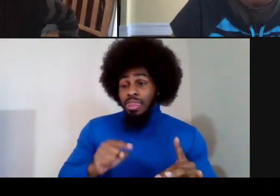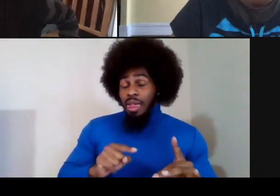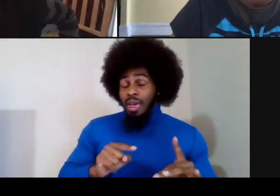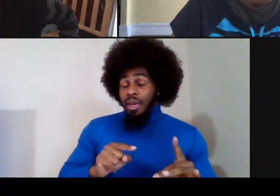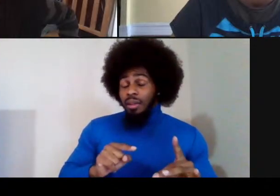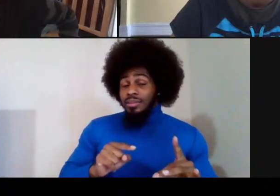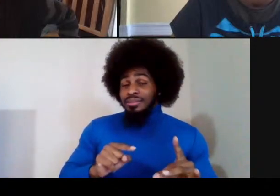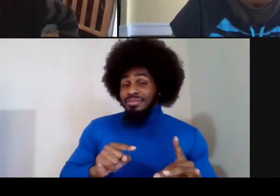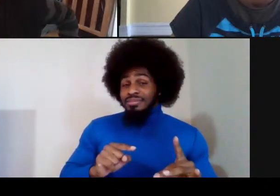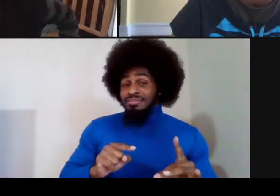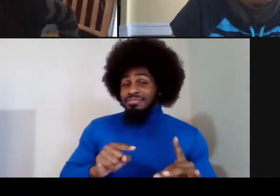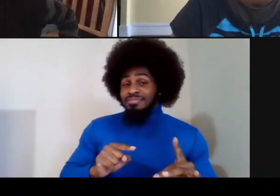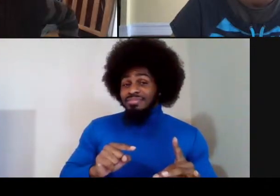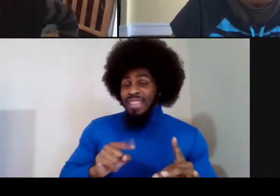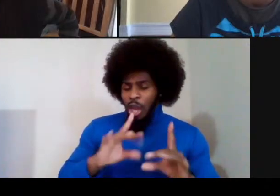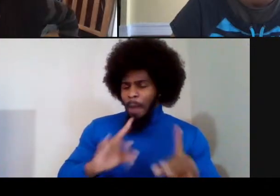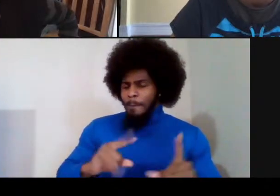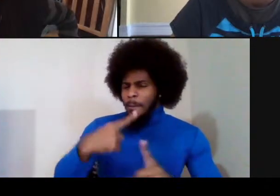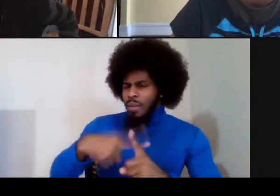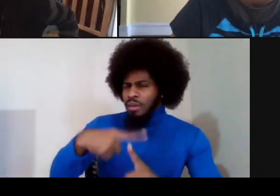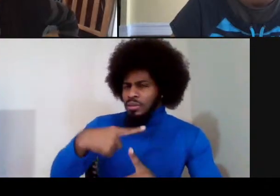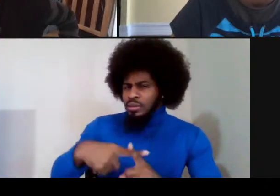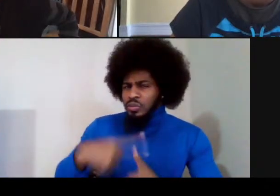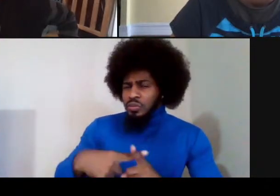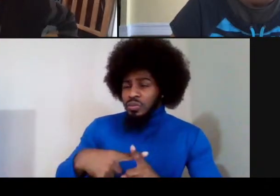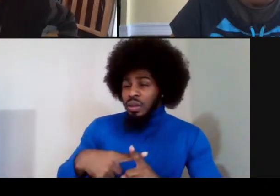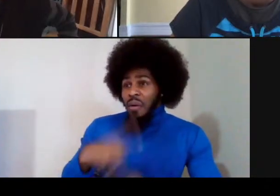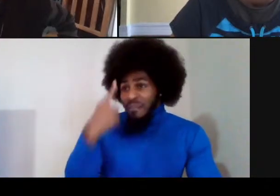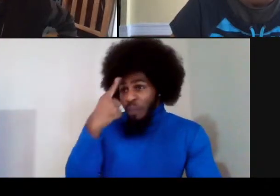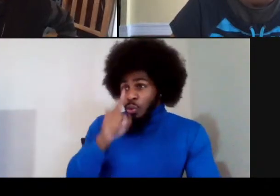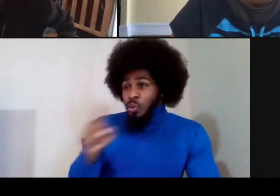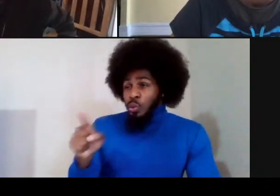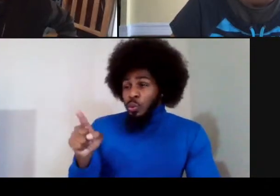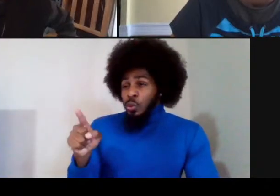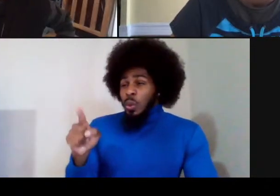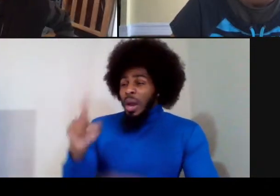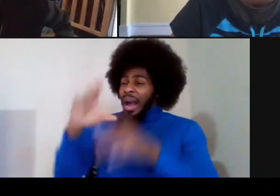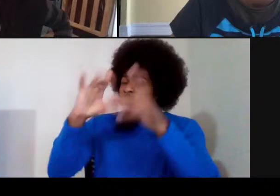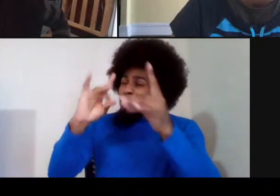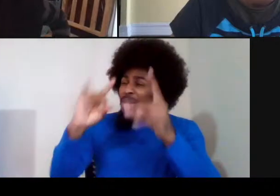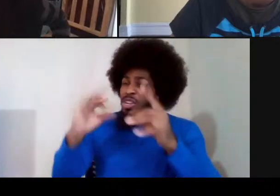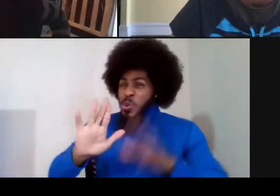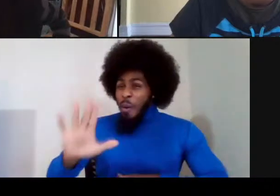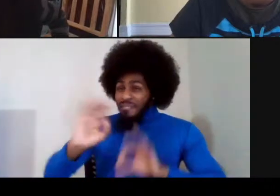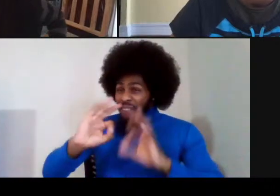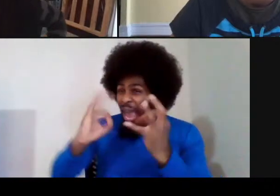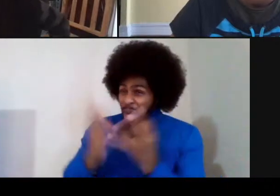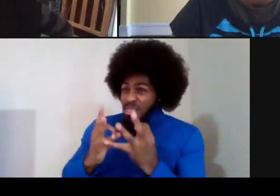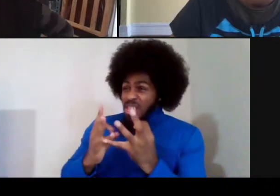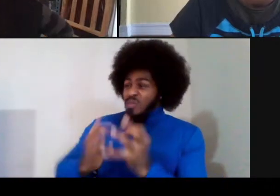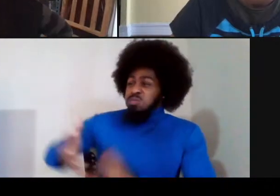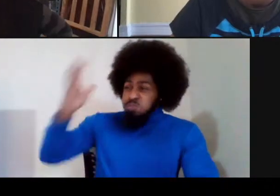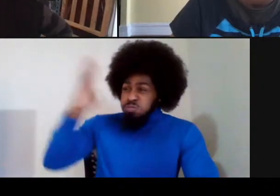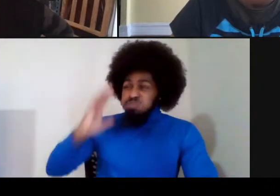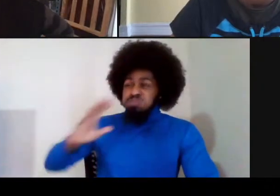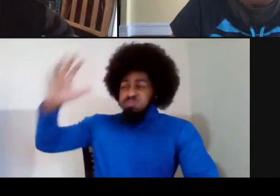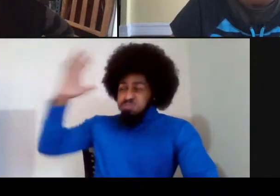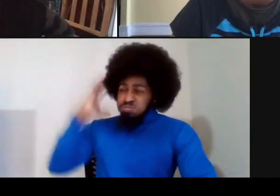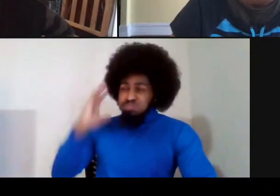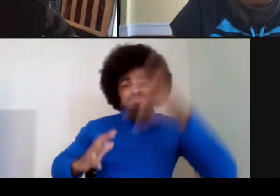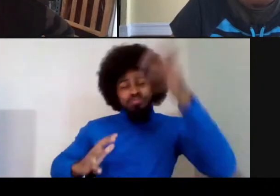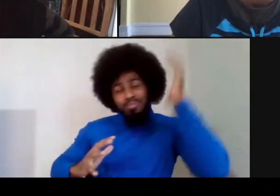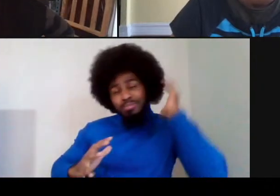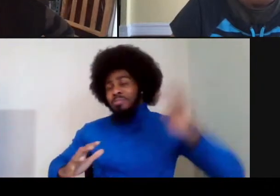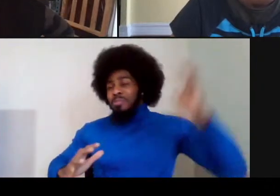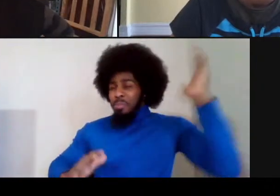for going so far back and naming all those names, and Nyjah also gave you that. And you didn't go to